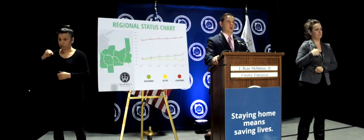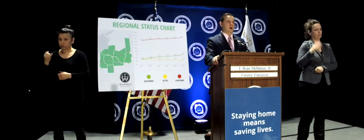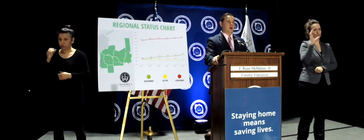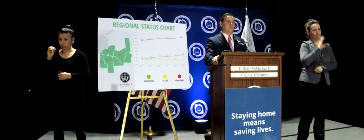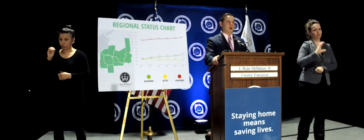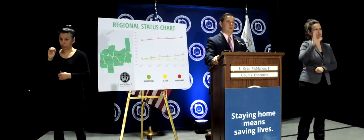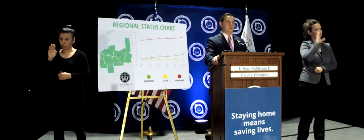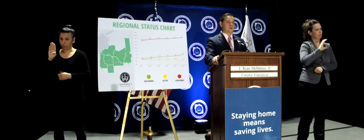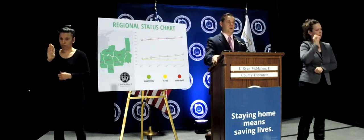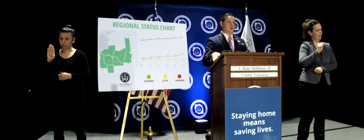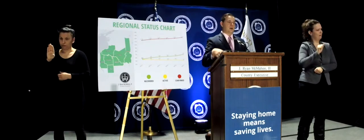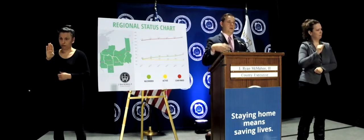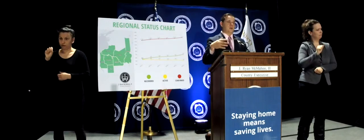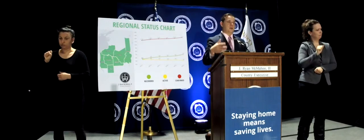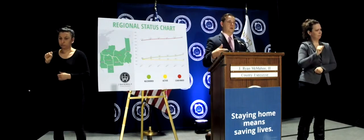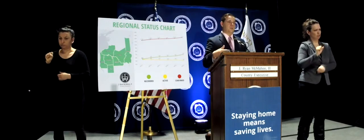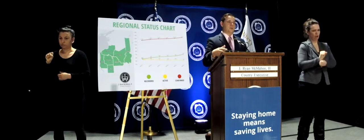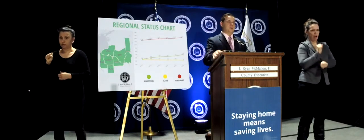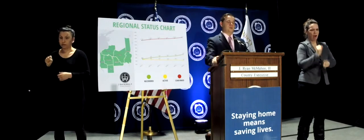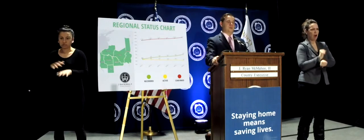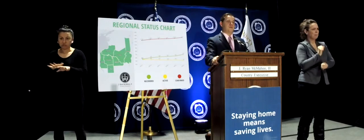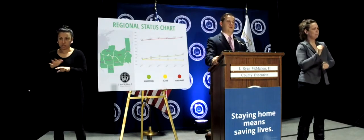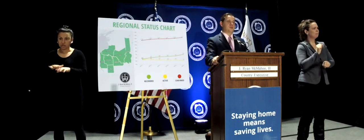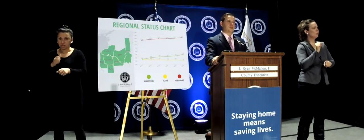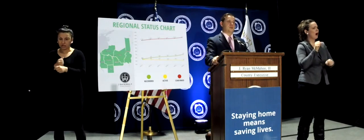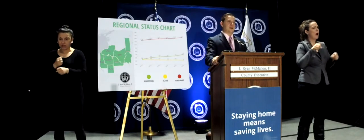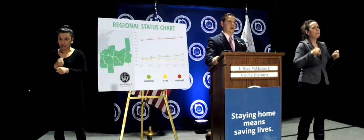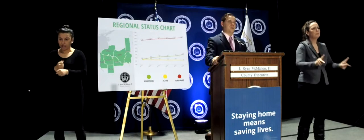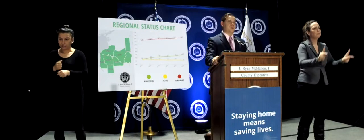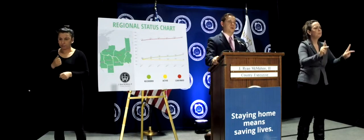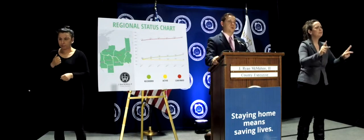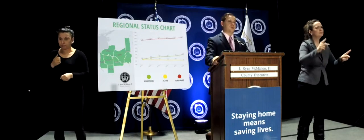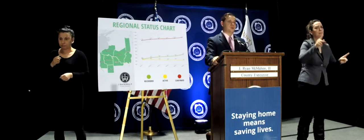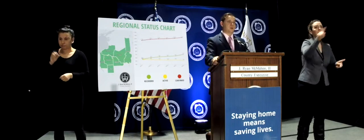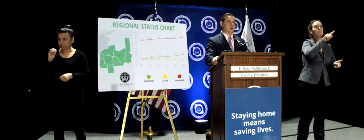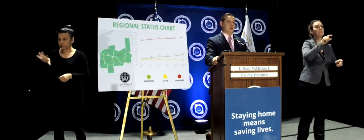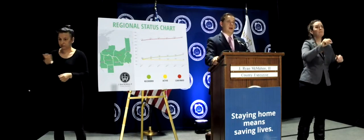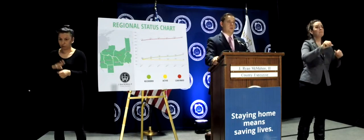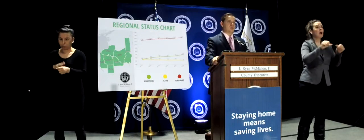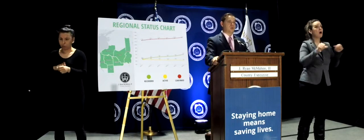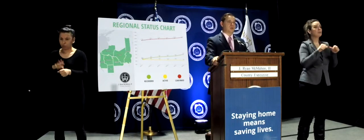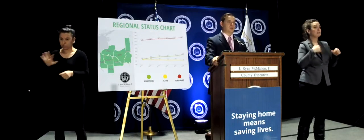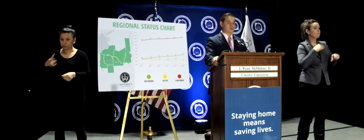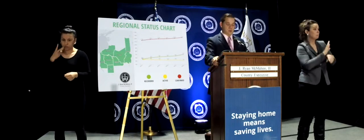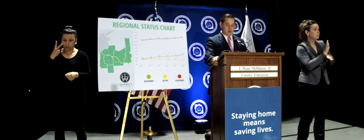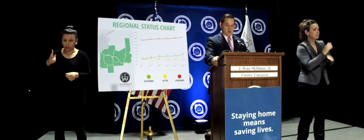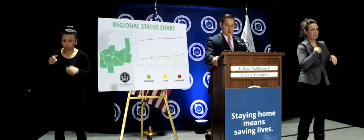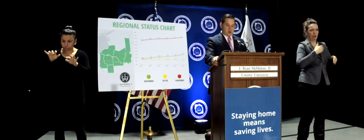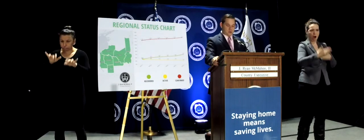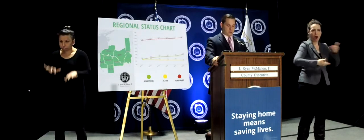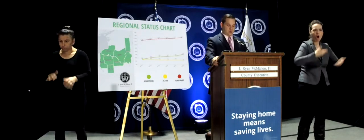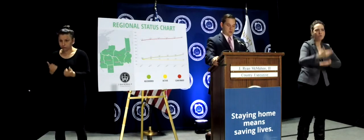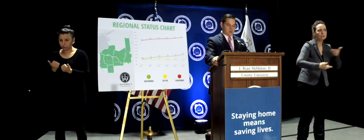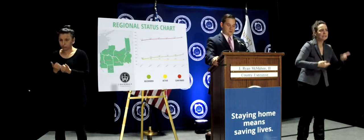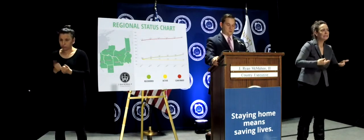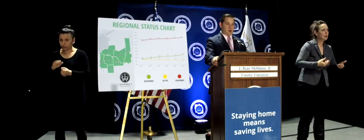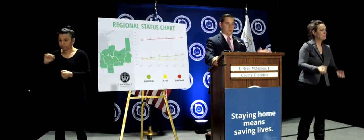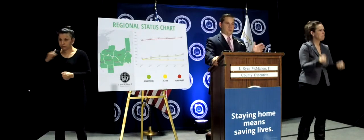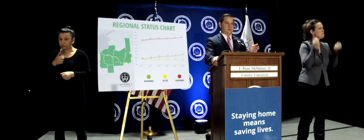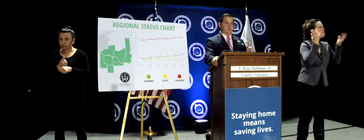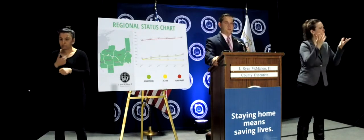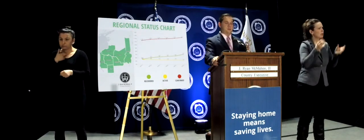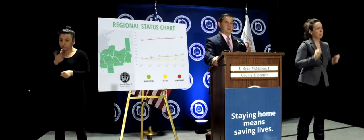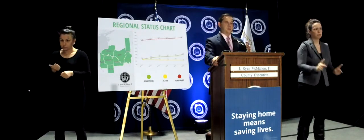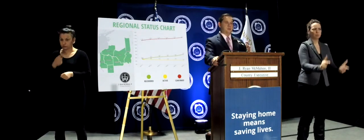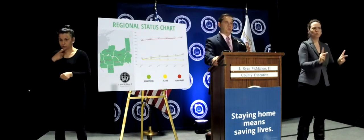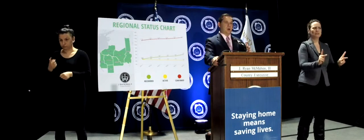so part of this is go there, look at the companies, diversity of economic clusters and opportunities. Certainly some